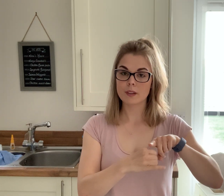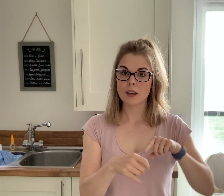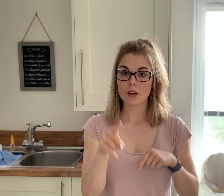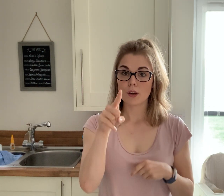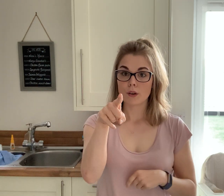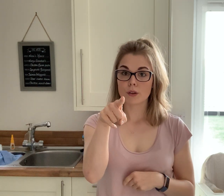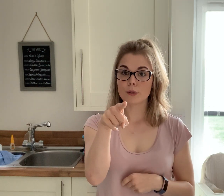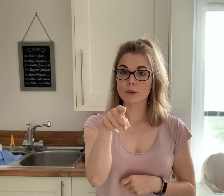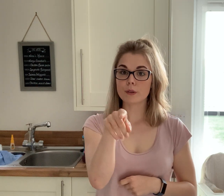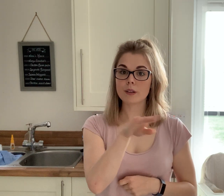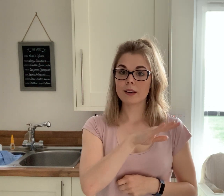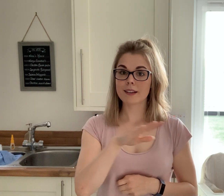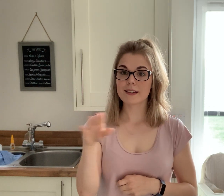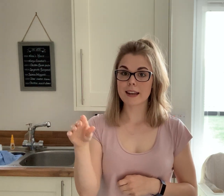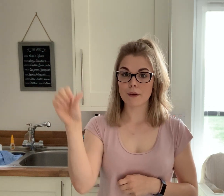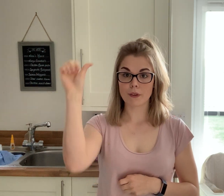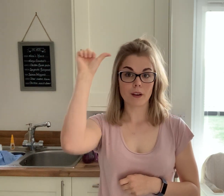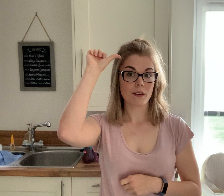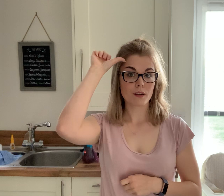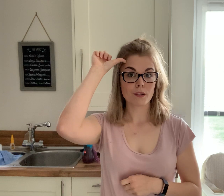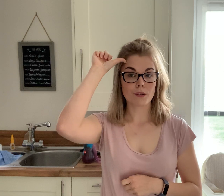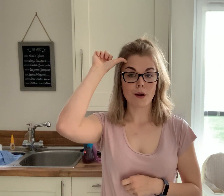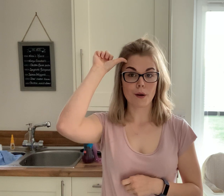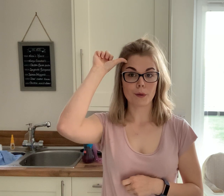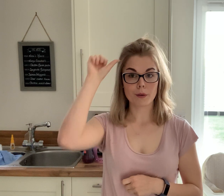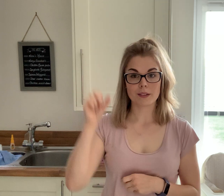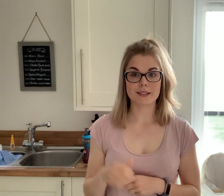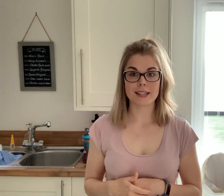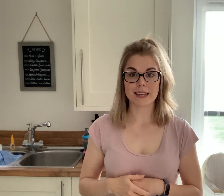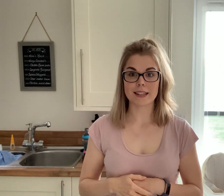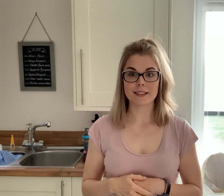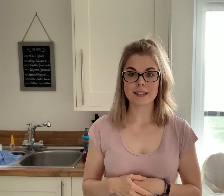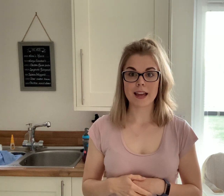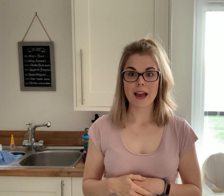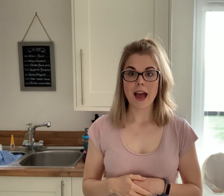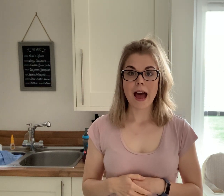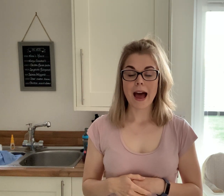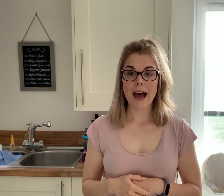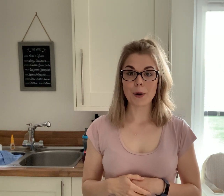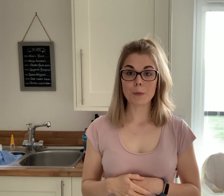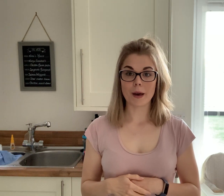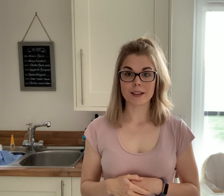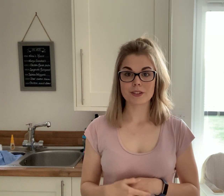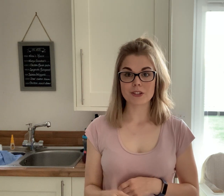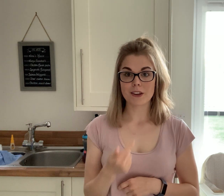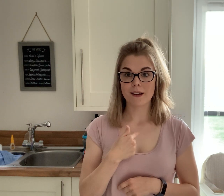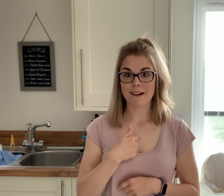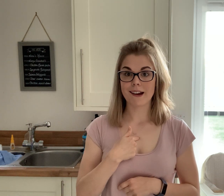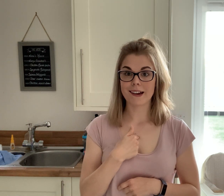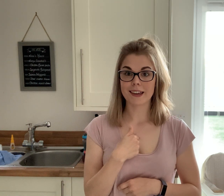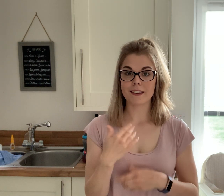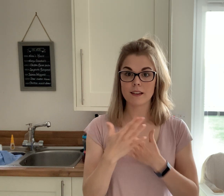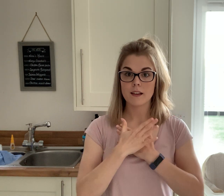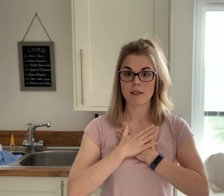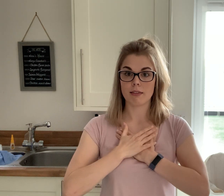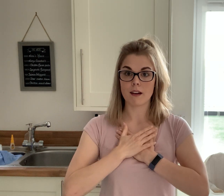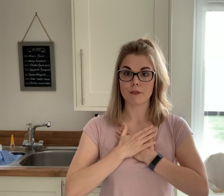You'll never know dear how much I love